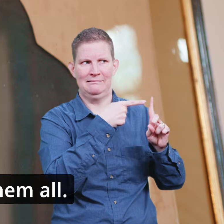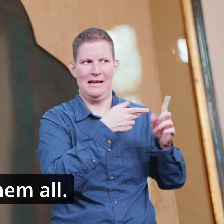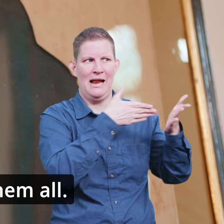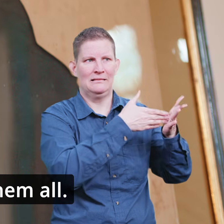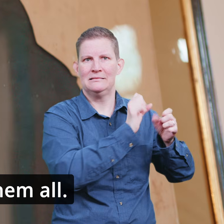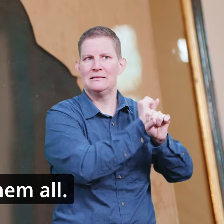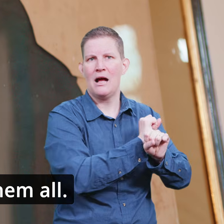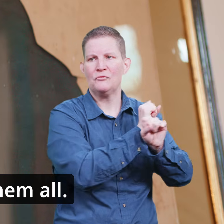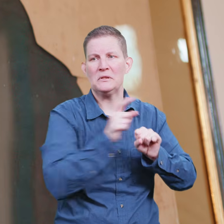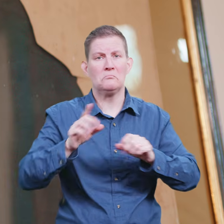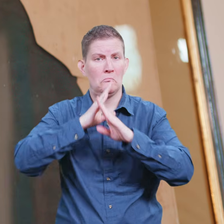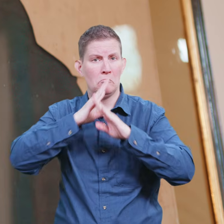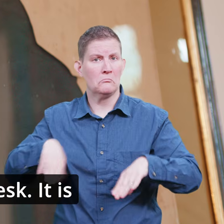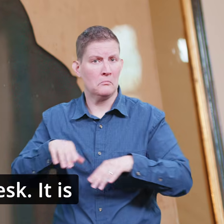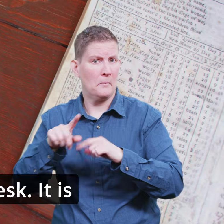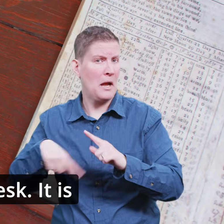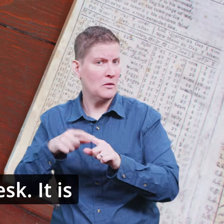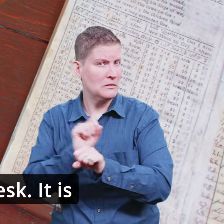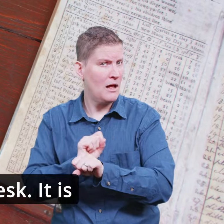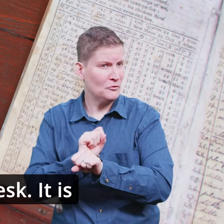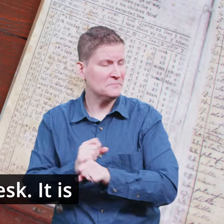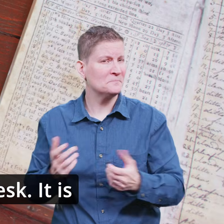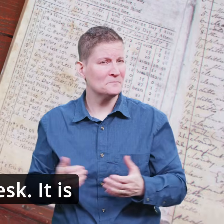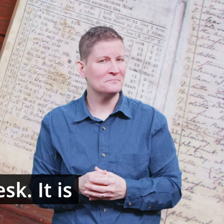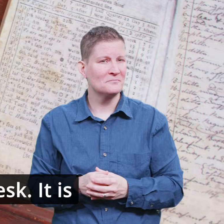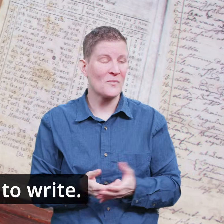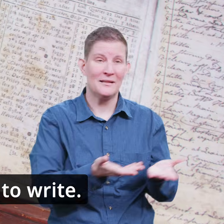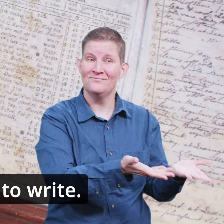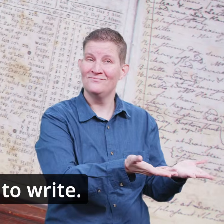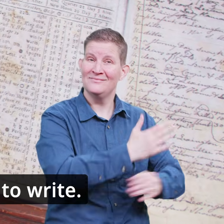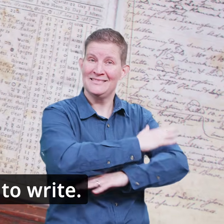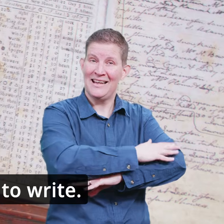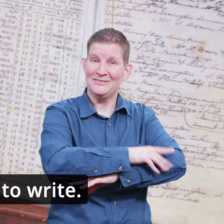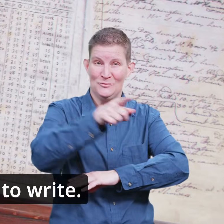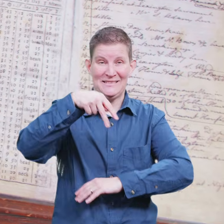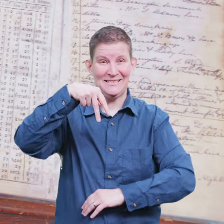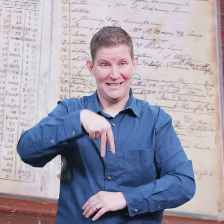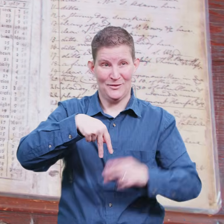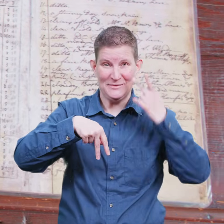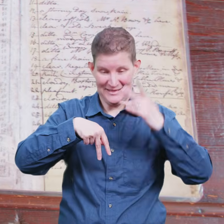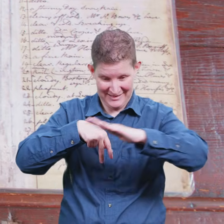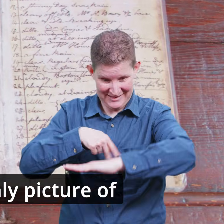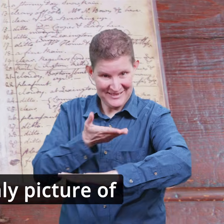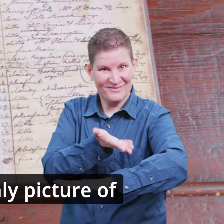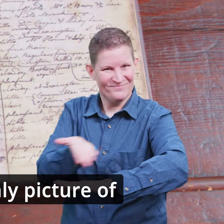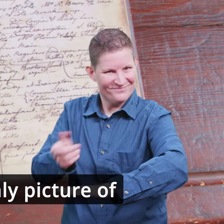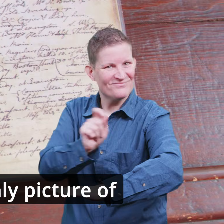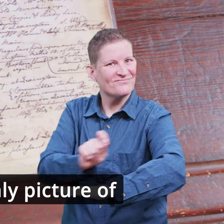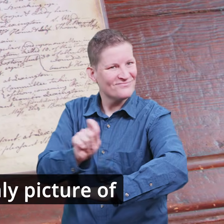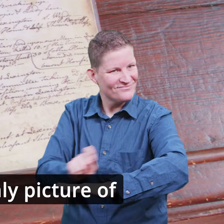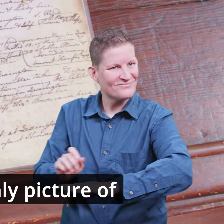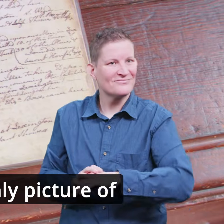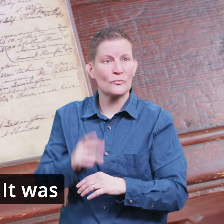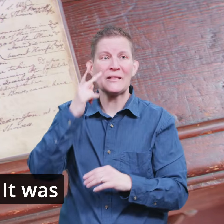Reverend Cook speak for them all. This is his actual desk. It is a desk you stand at to write. The silhouette